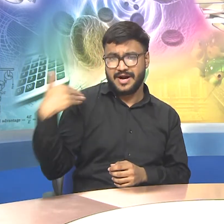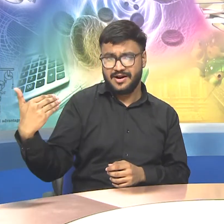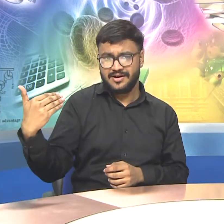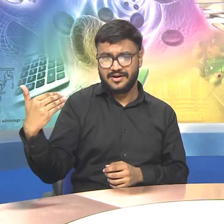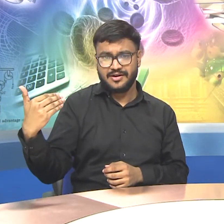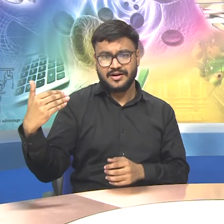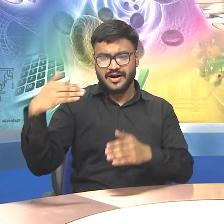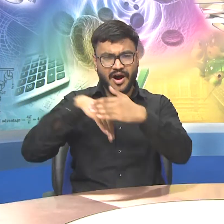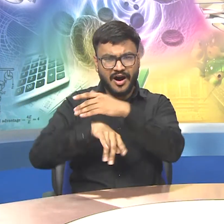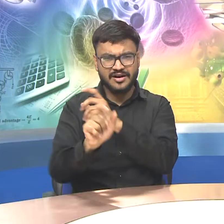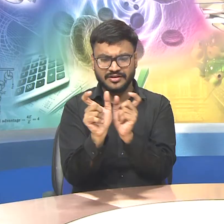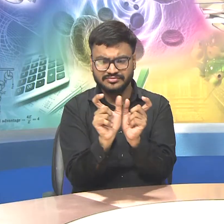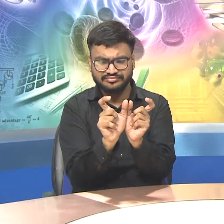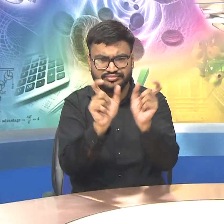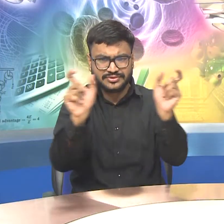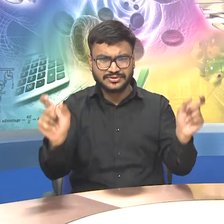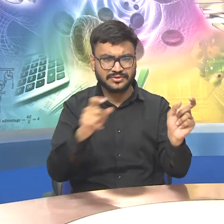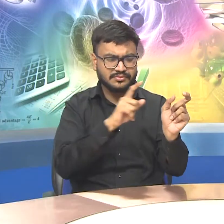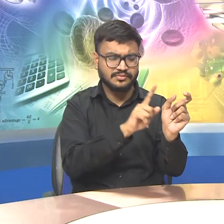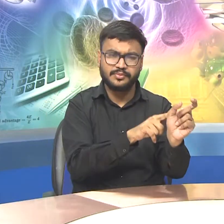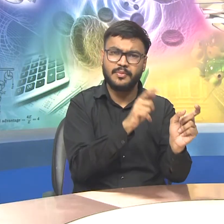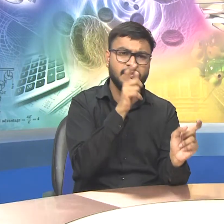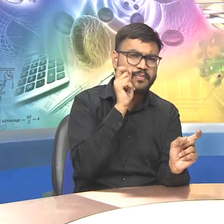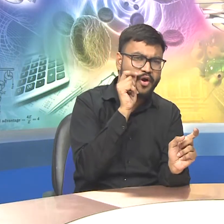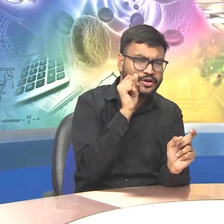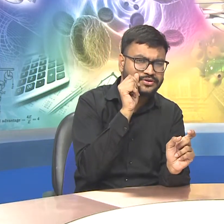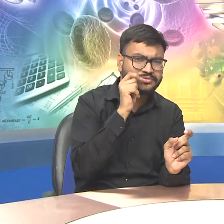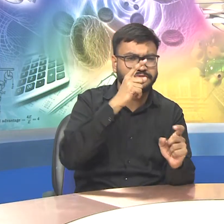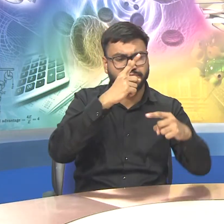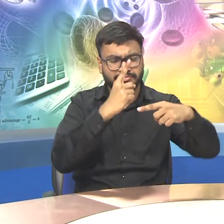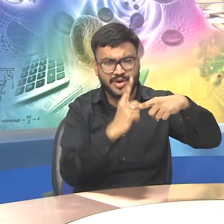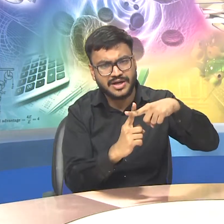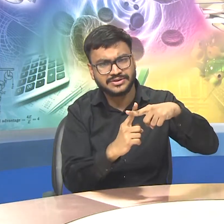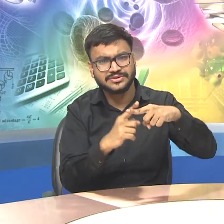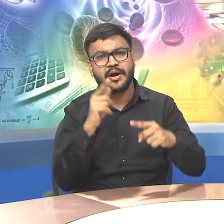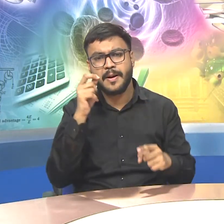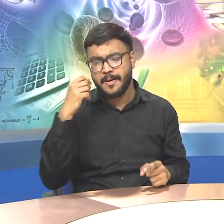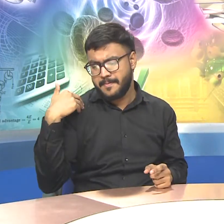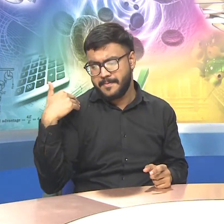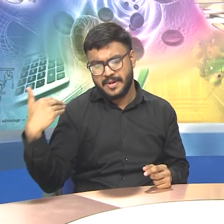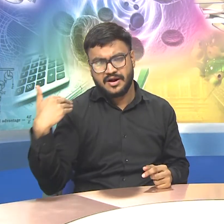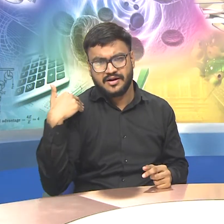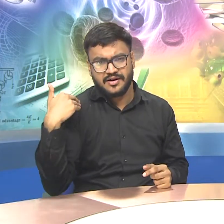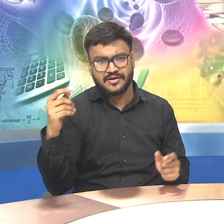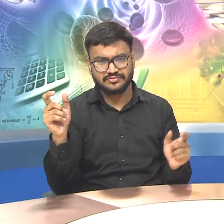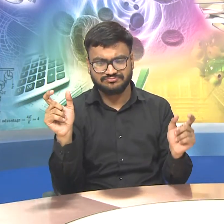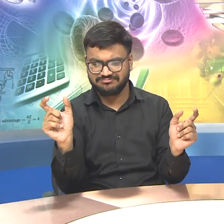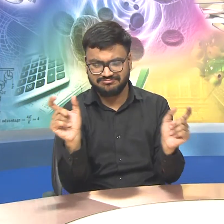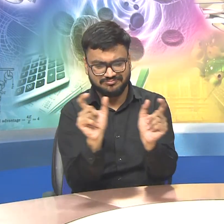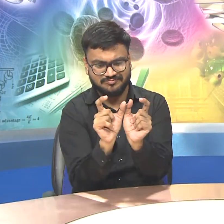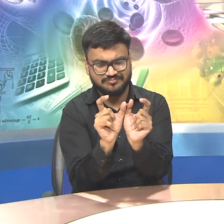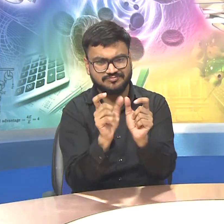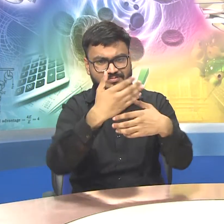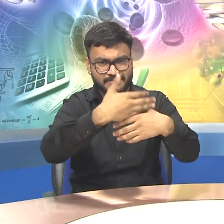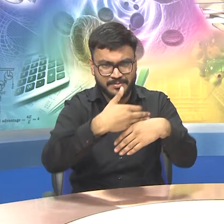And same as for brother. The first sign was male and the second for